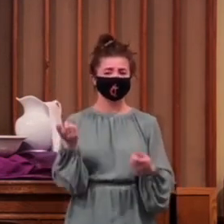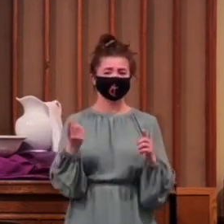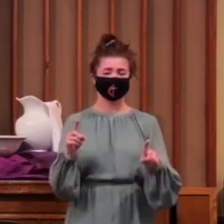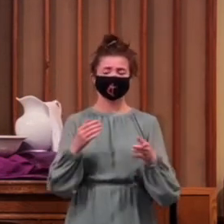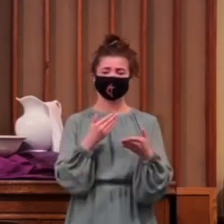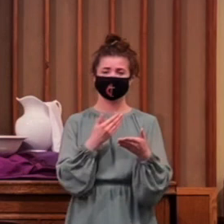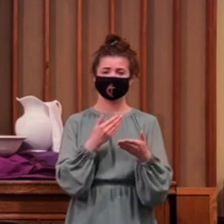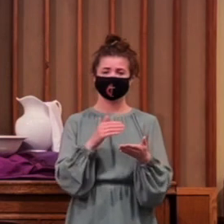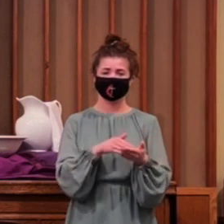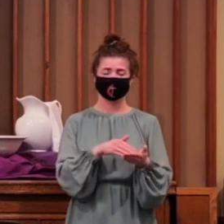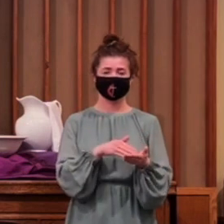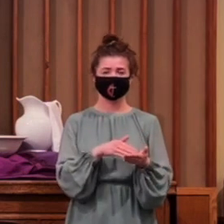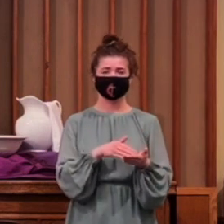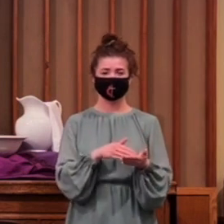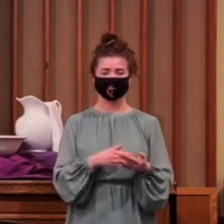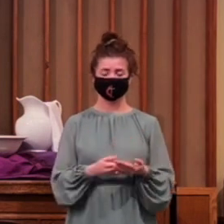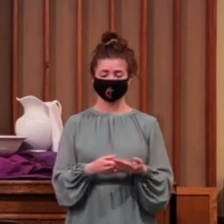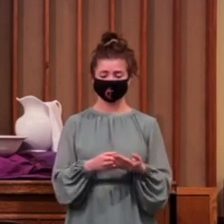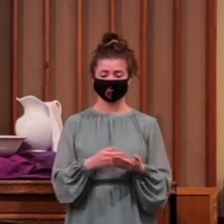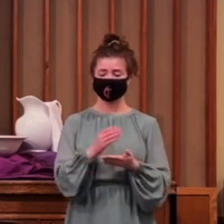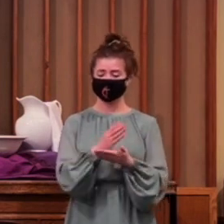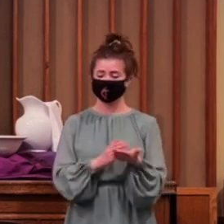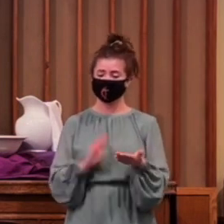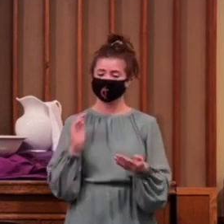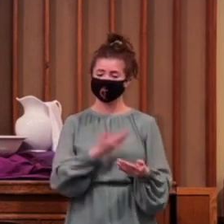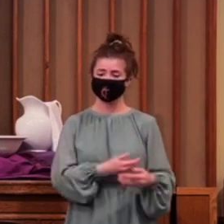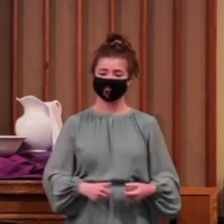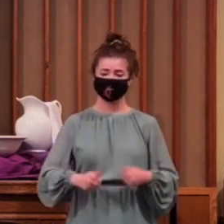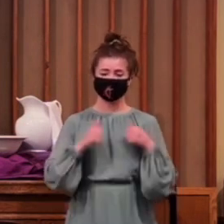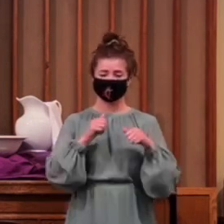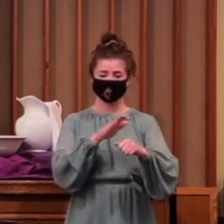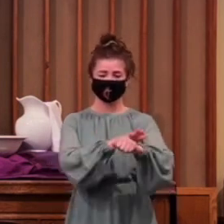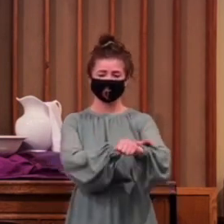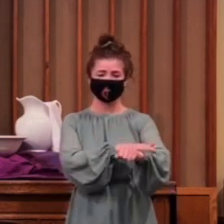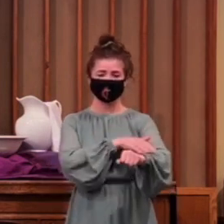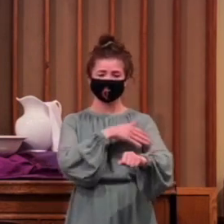And as those pieces of our lives slowly return,